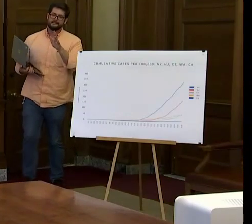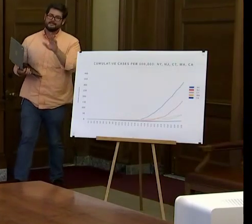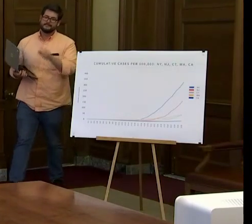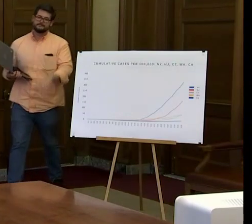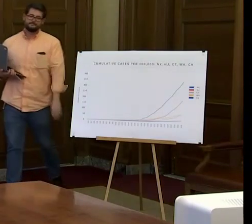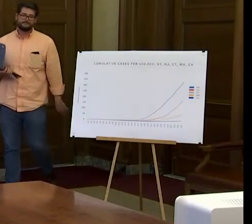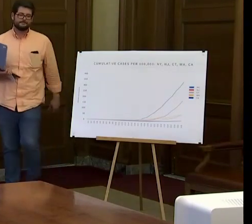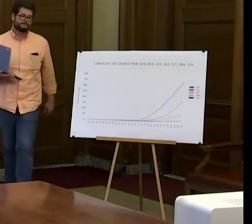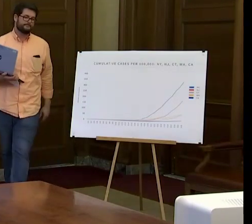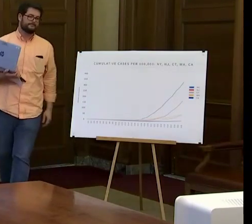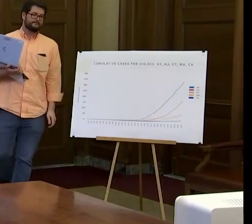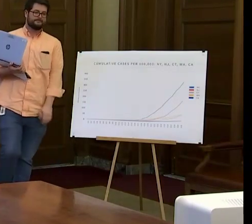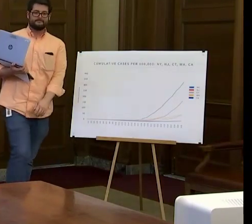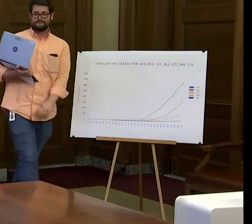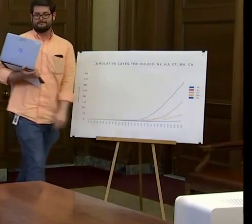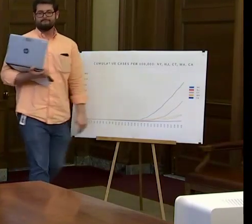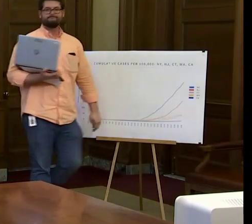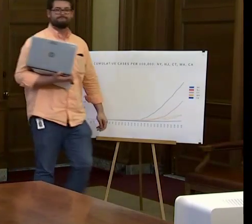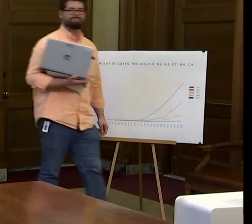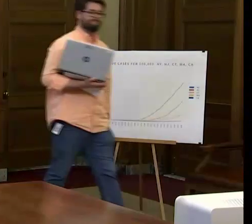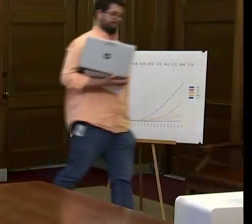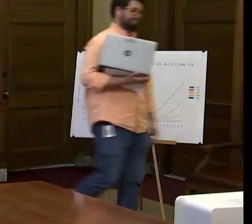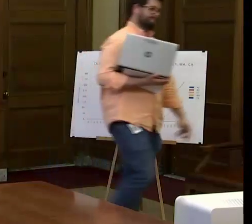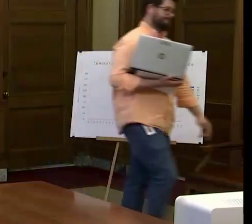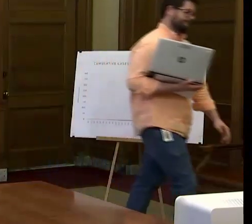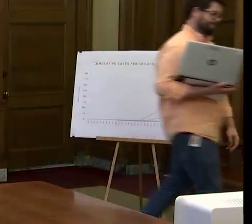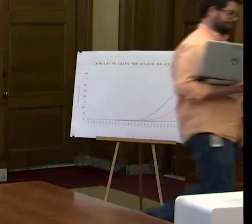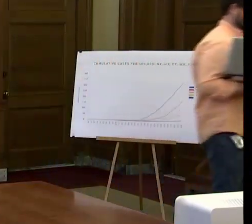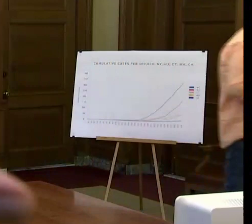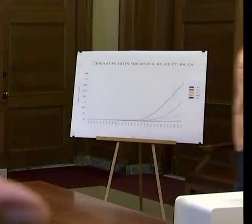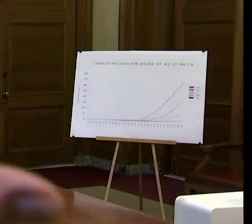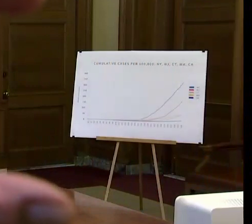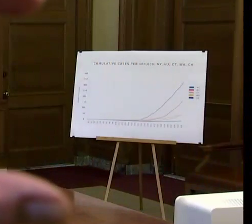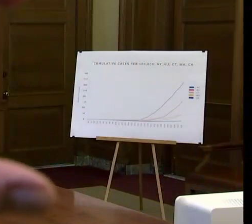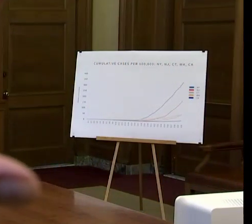there. 30 seconds. 30?